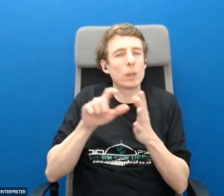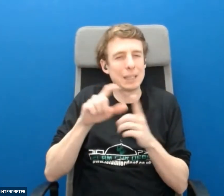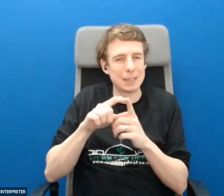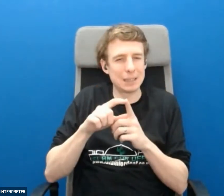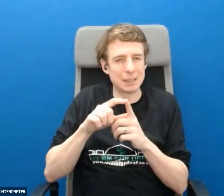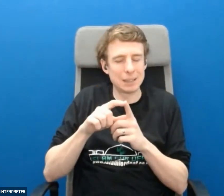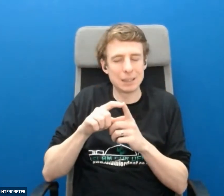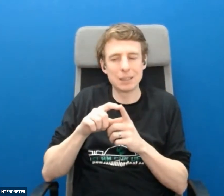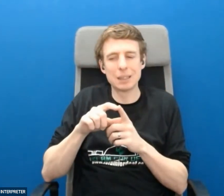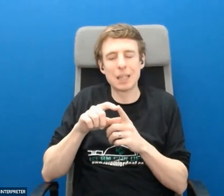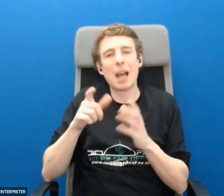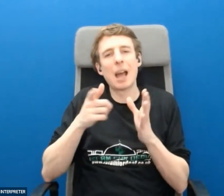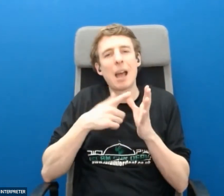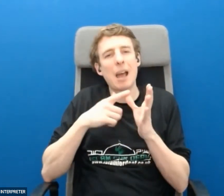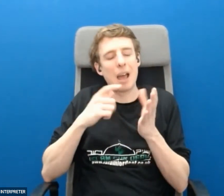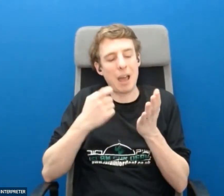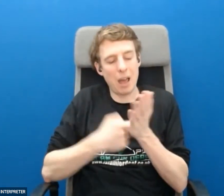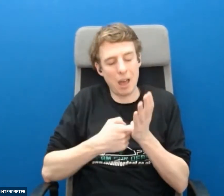Ar-Rububiyyah,